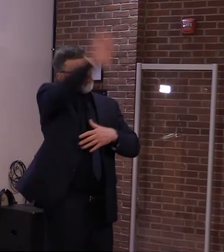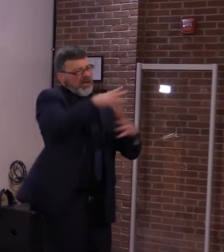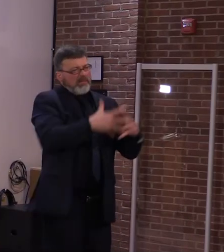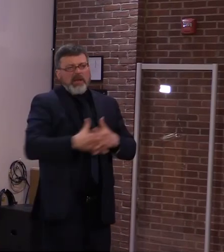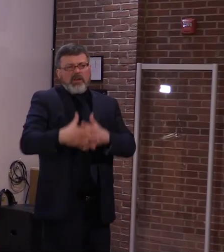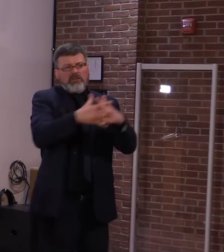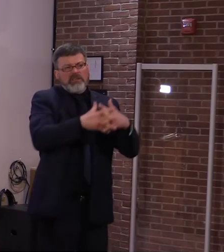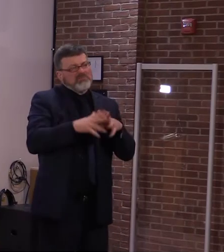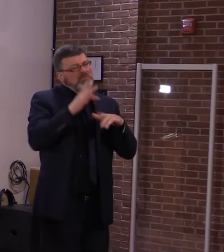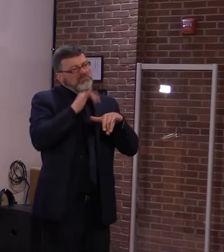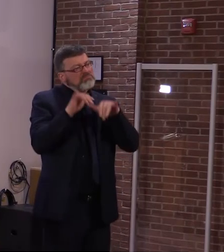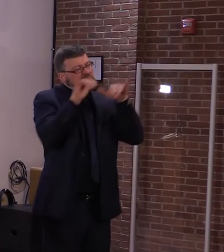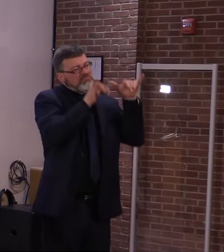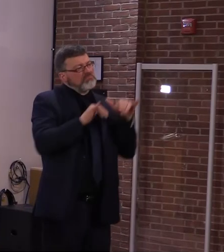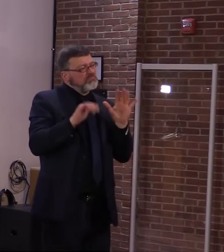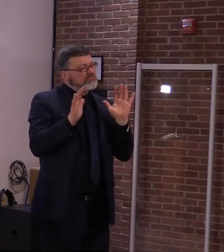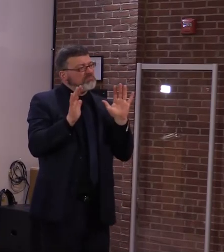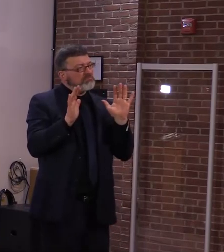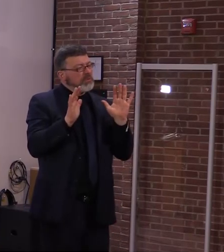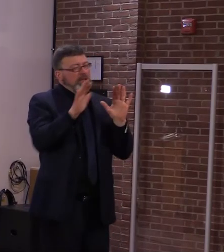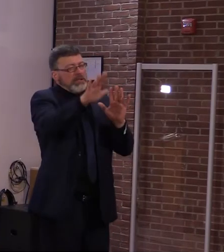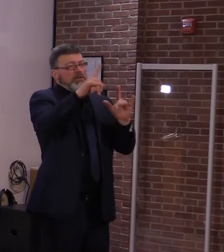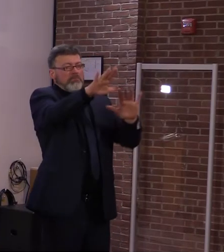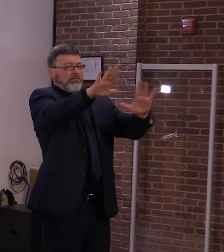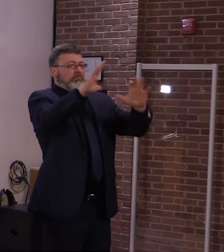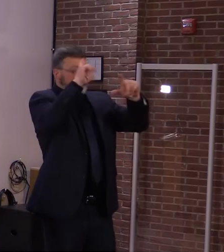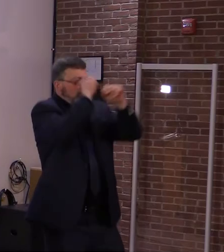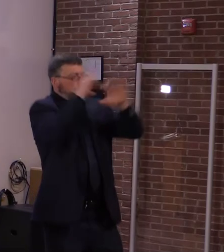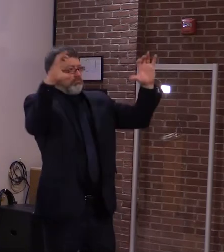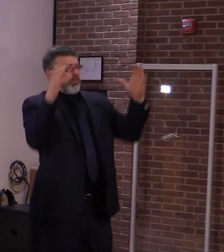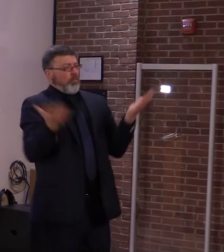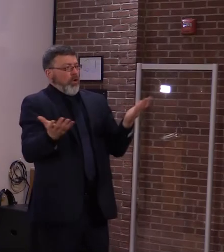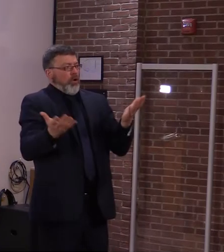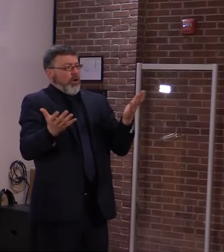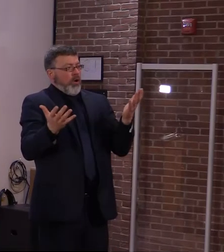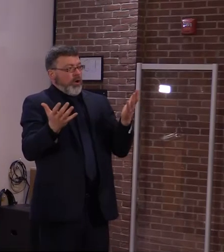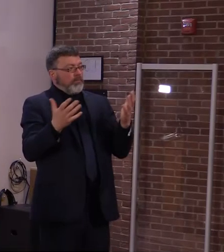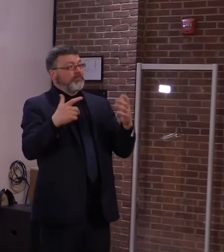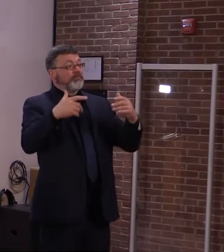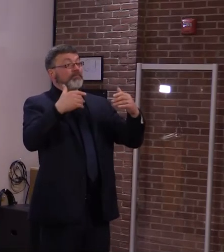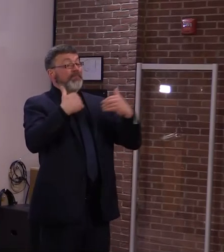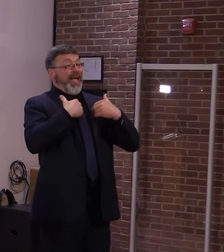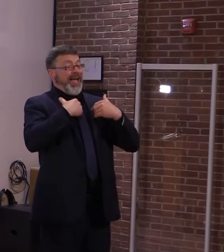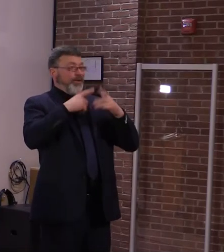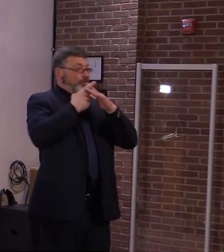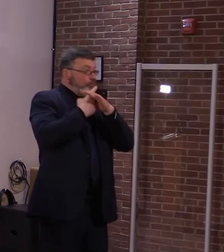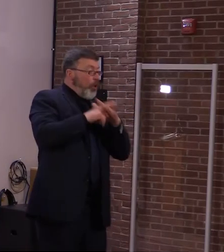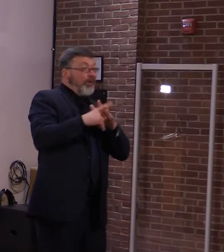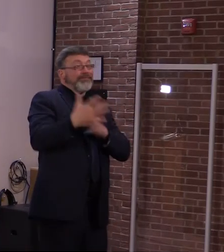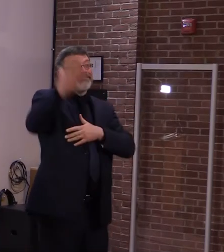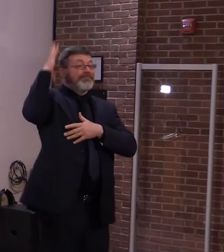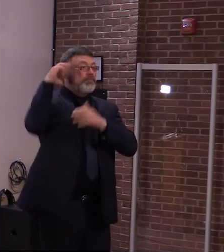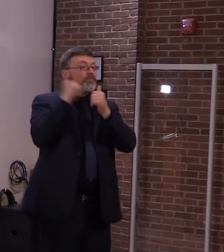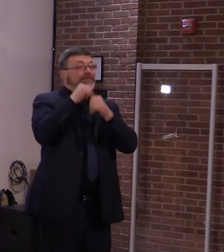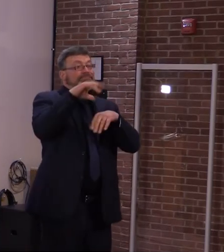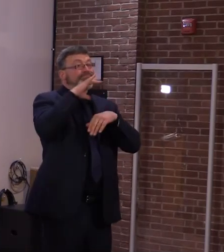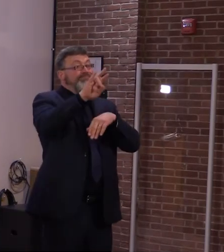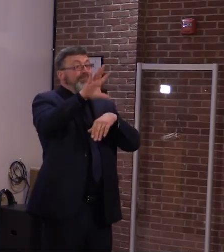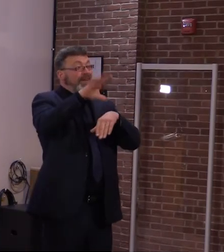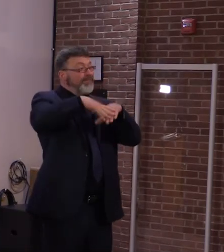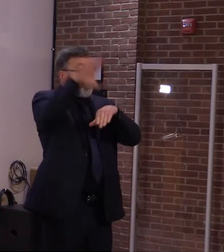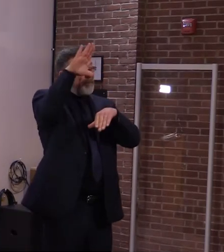groups that got vaccinated, they involved people working in healthcare and